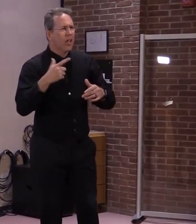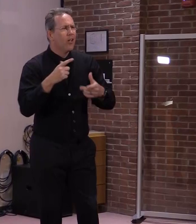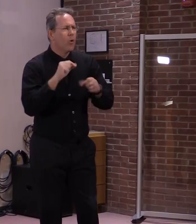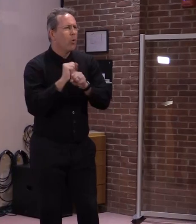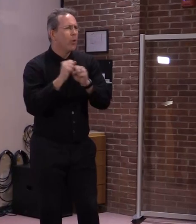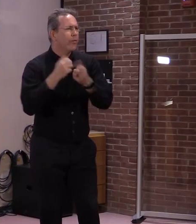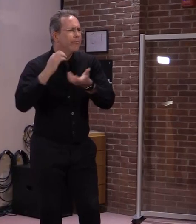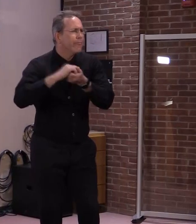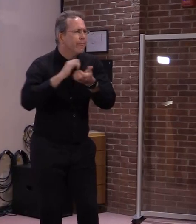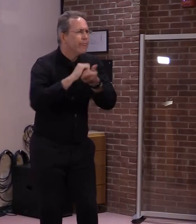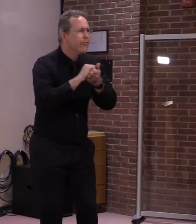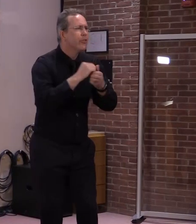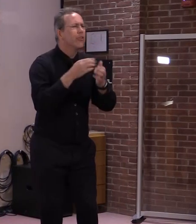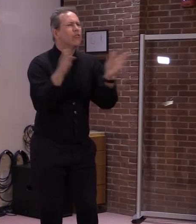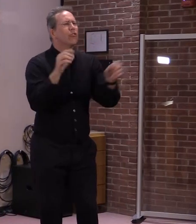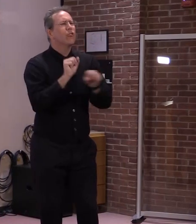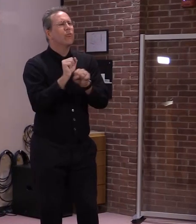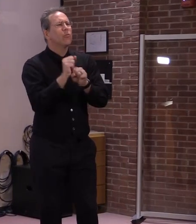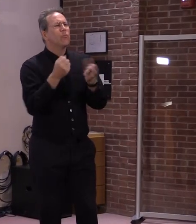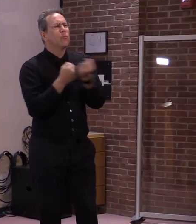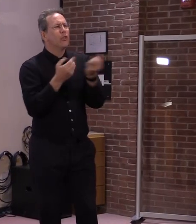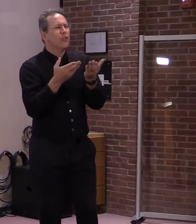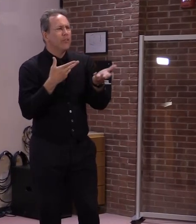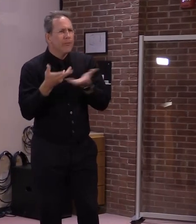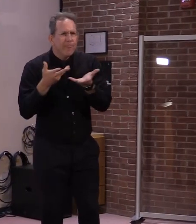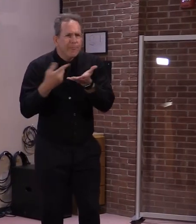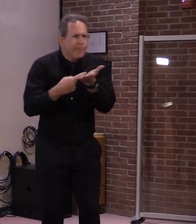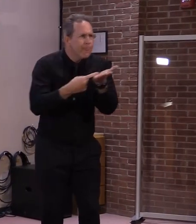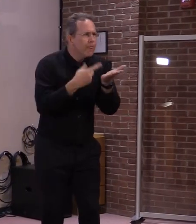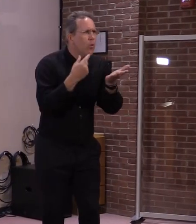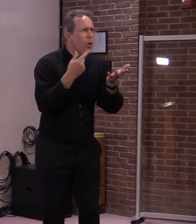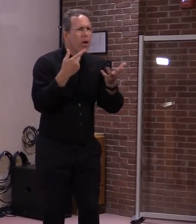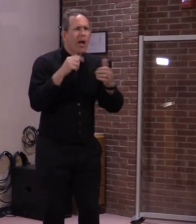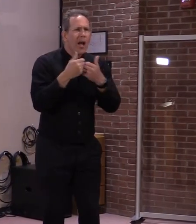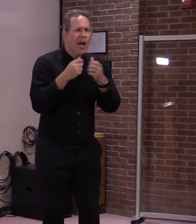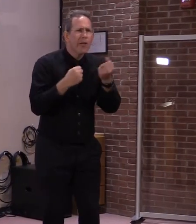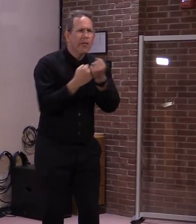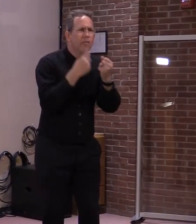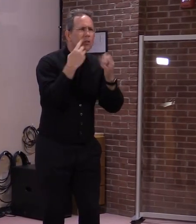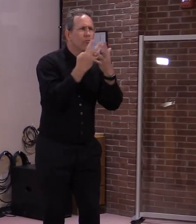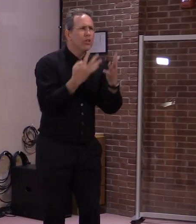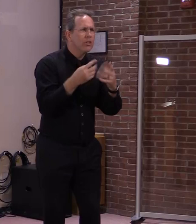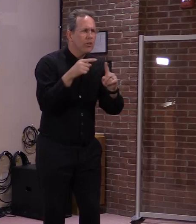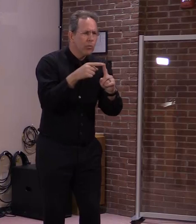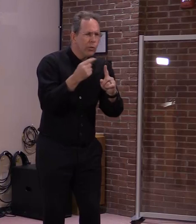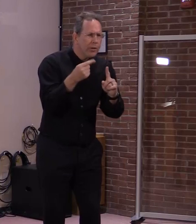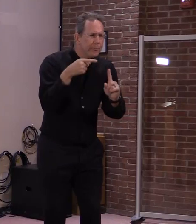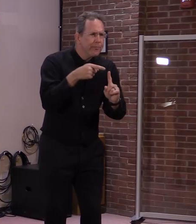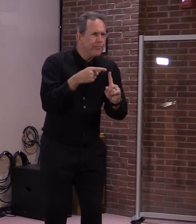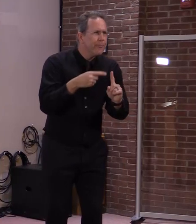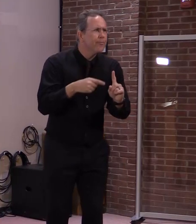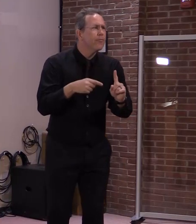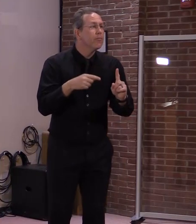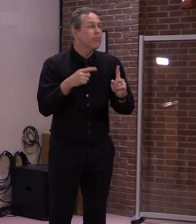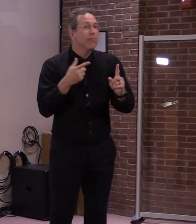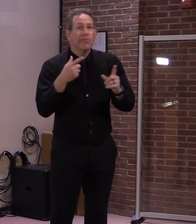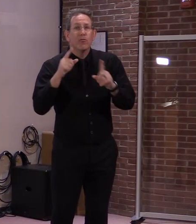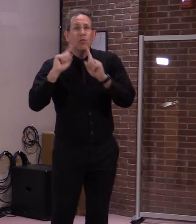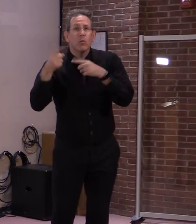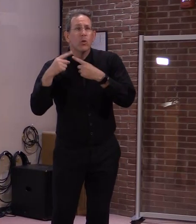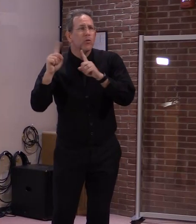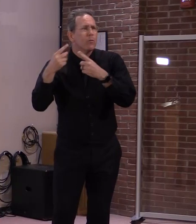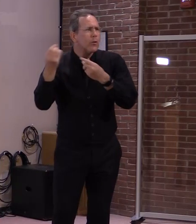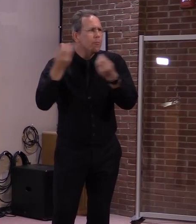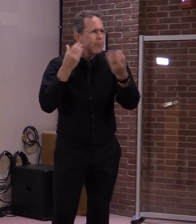is acting in a support role in terms of pulling together some of the pieces of the report that the legislature asked for.